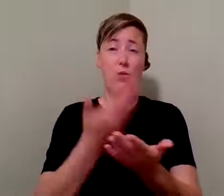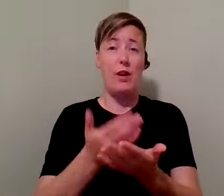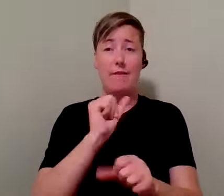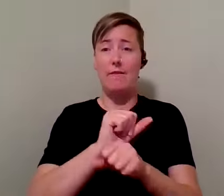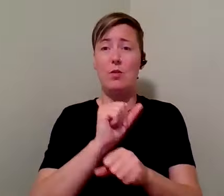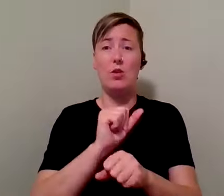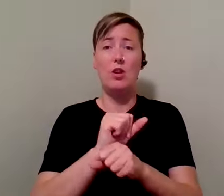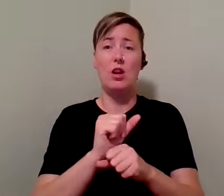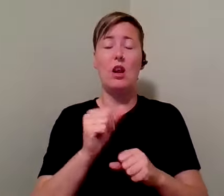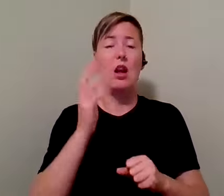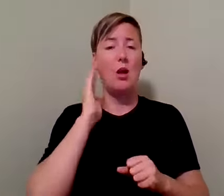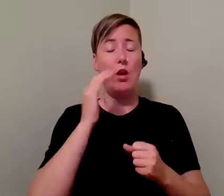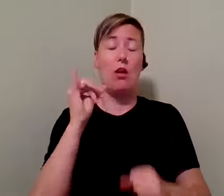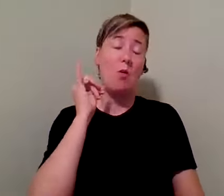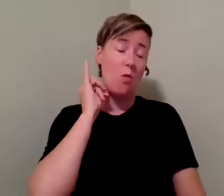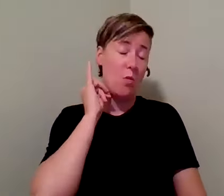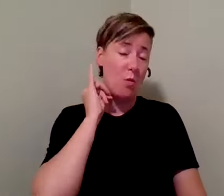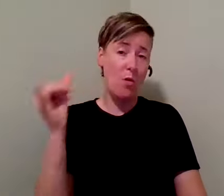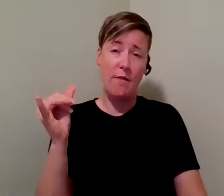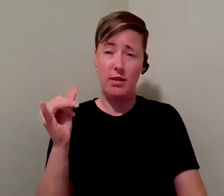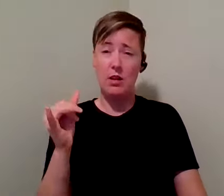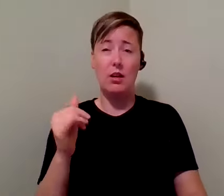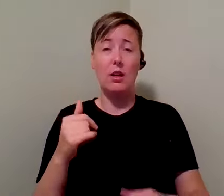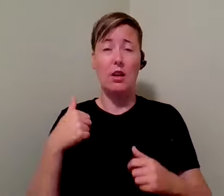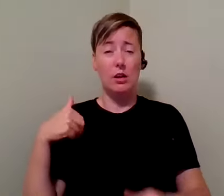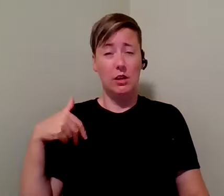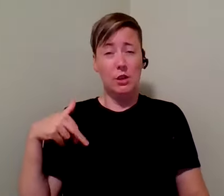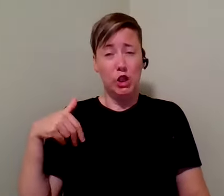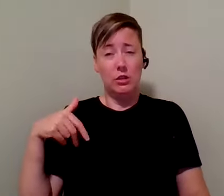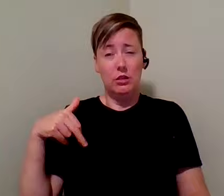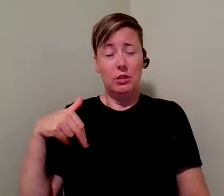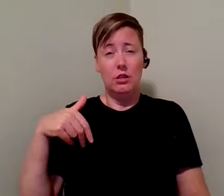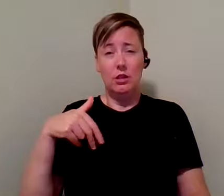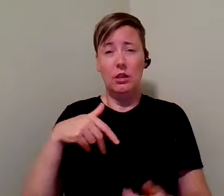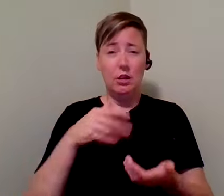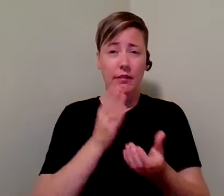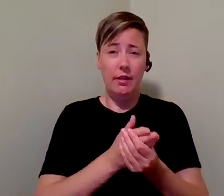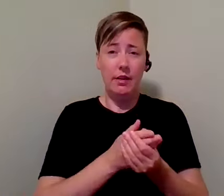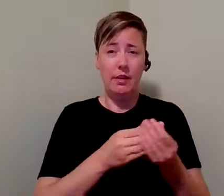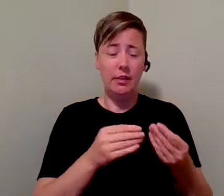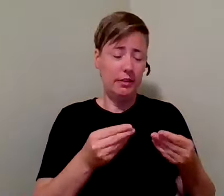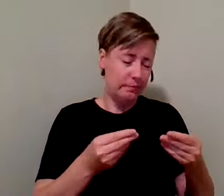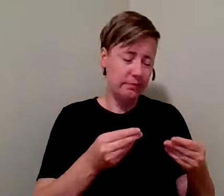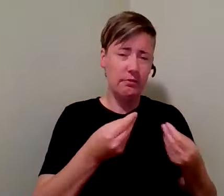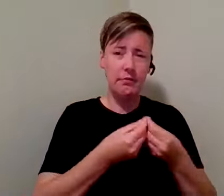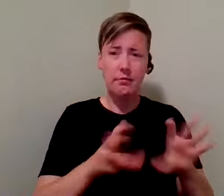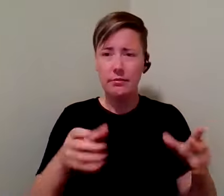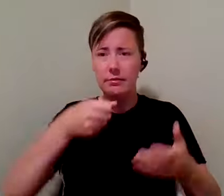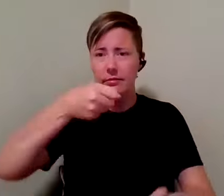file and I'd be walking from one end of Bombay airport to the other, looking for a lost bag or a lost cow or a lost child